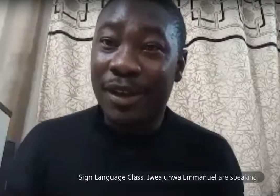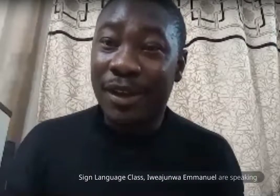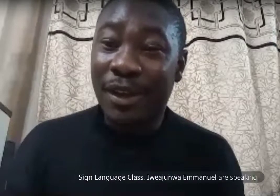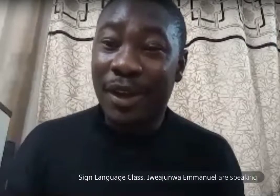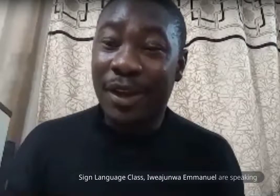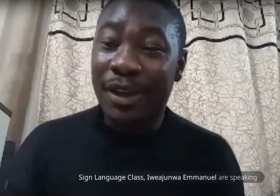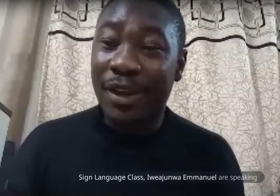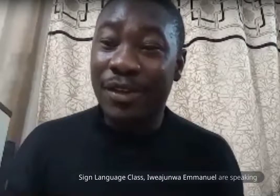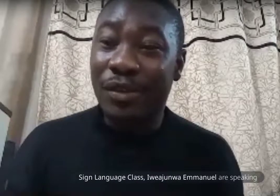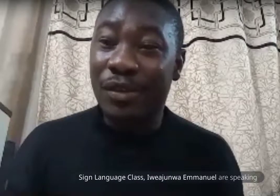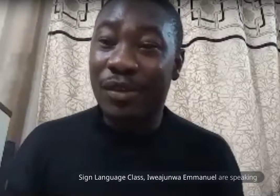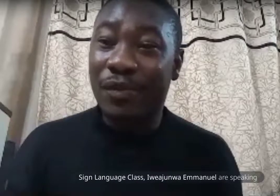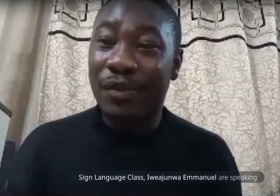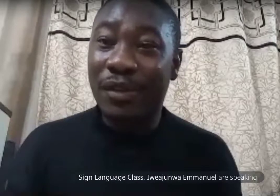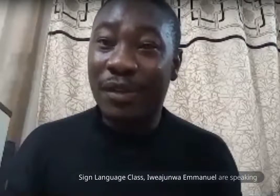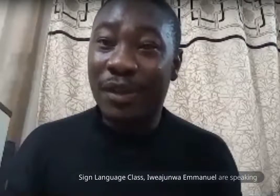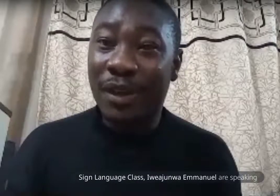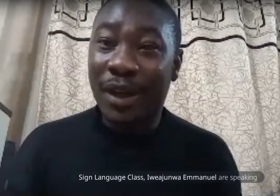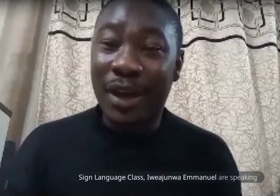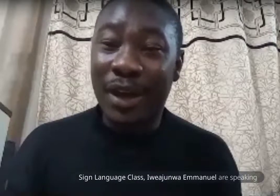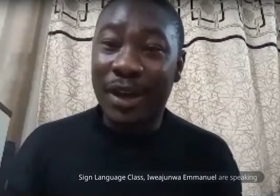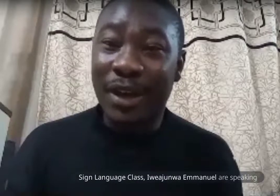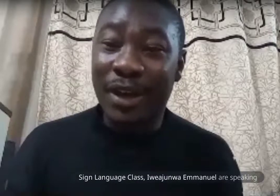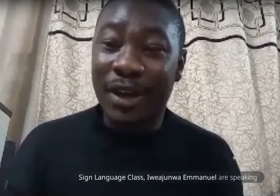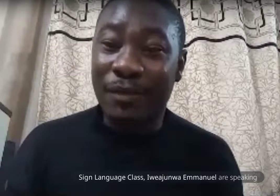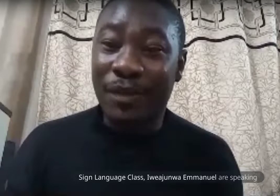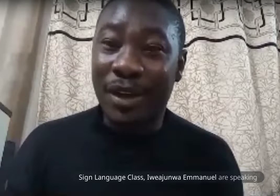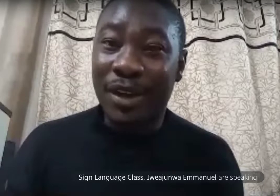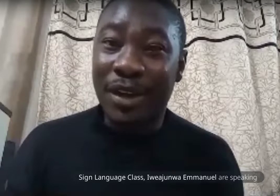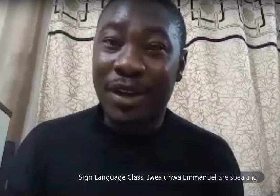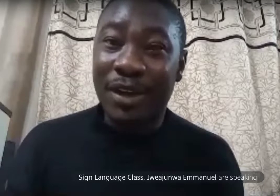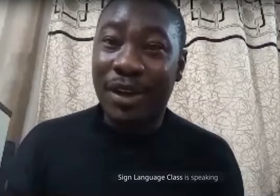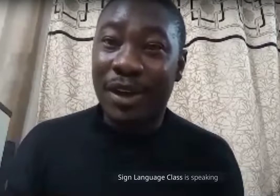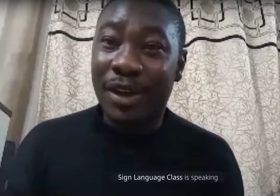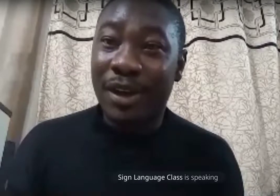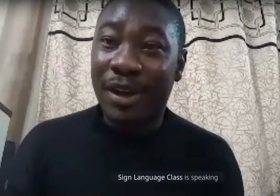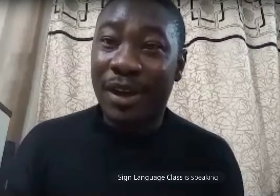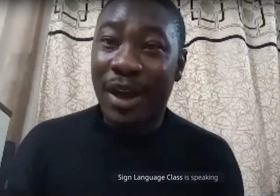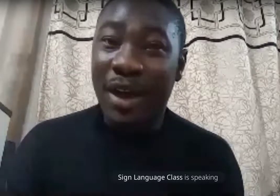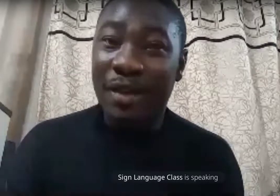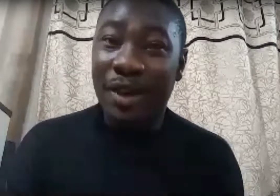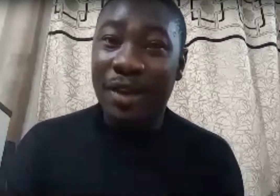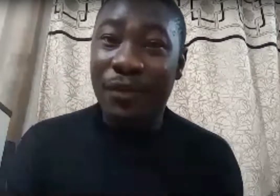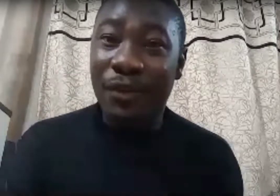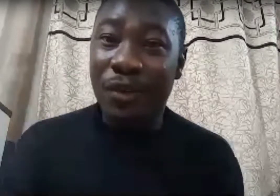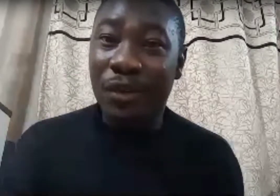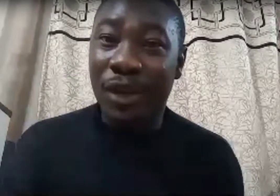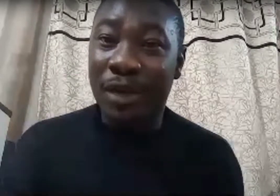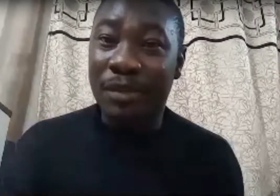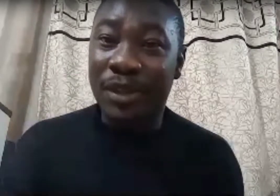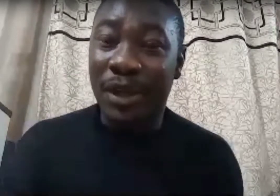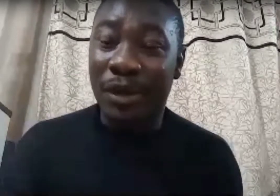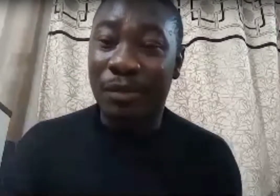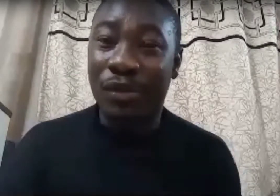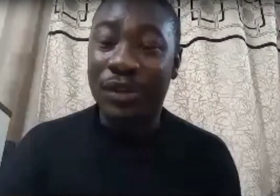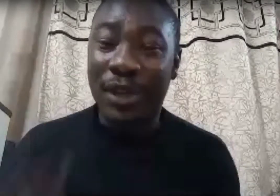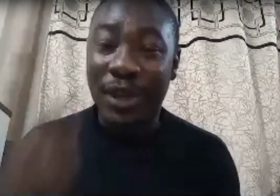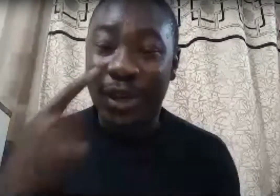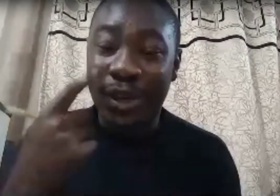I feel unharmed now because I like the mysticism you people had. Thank you